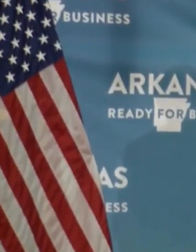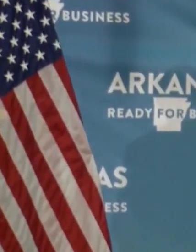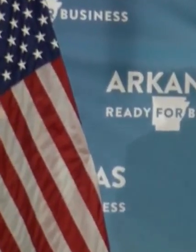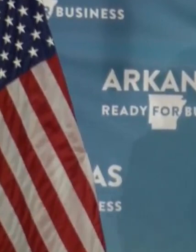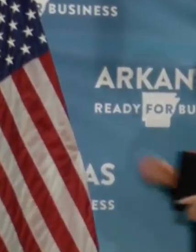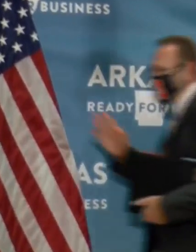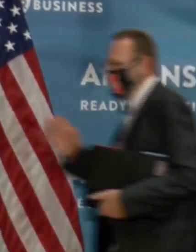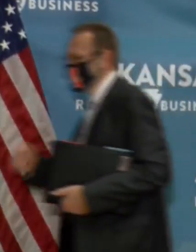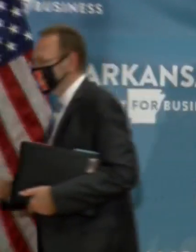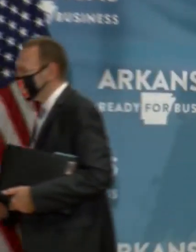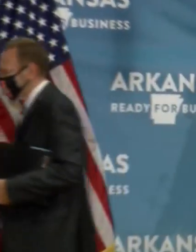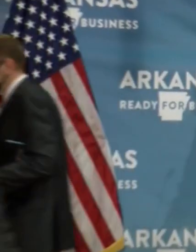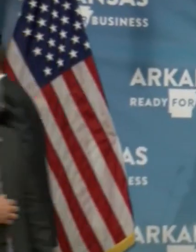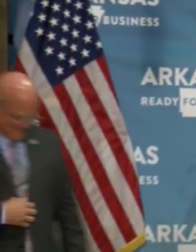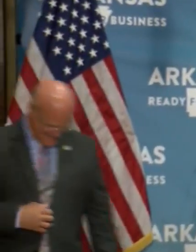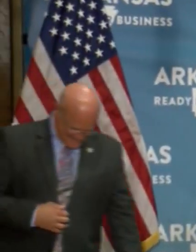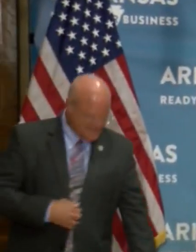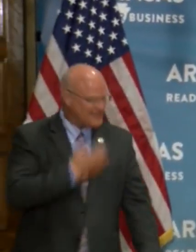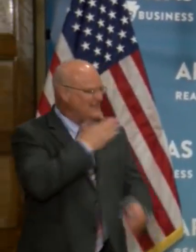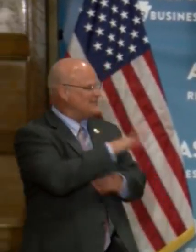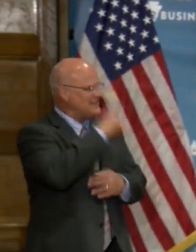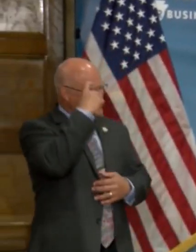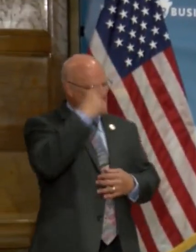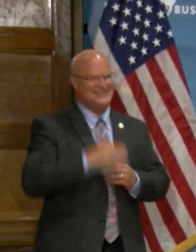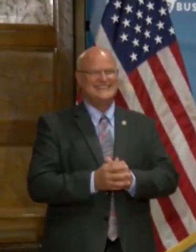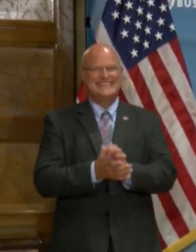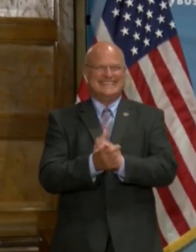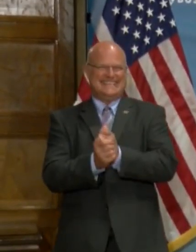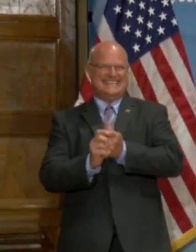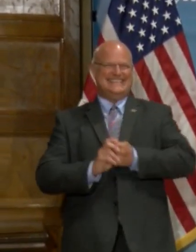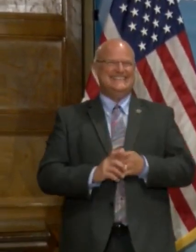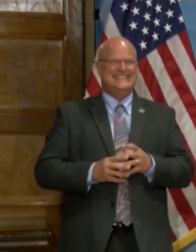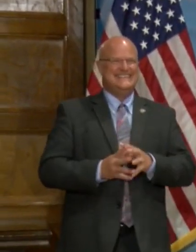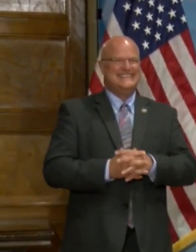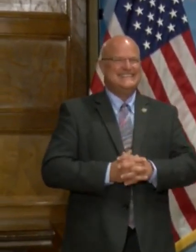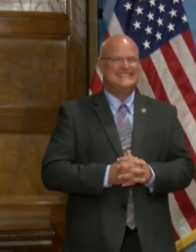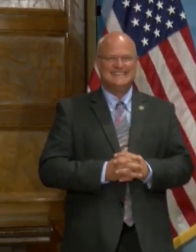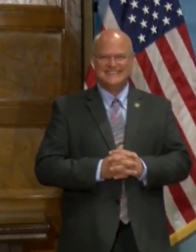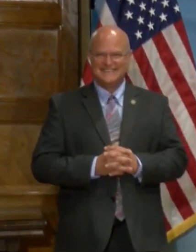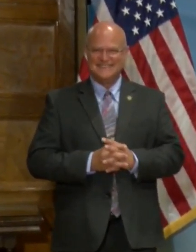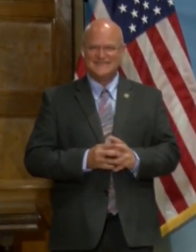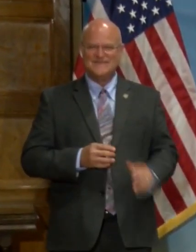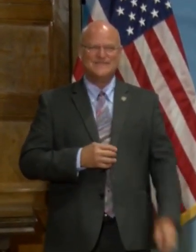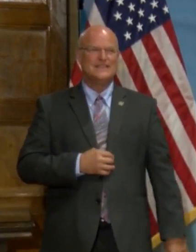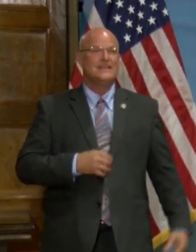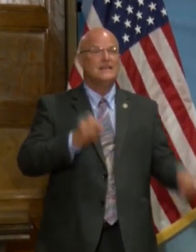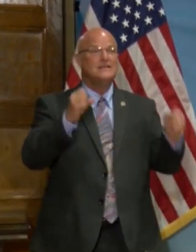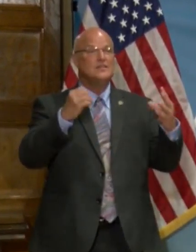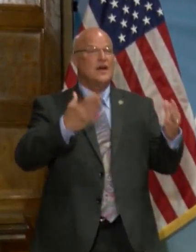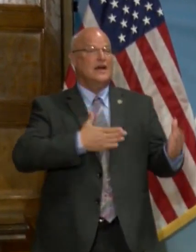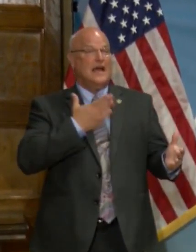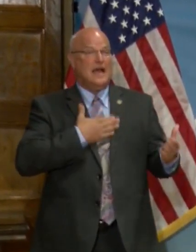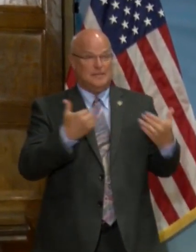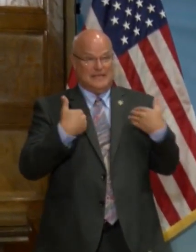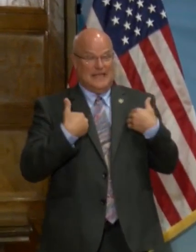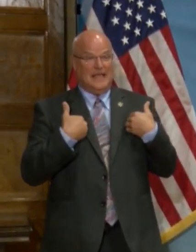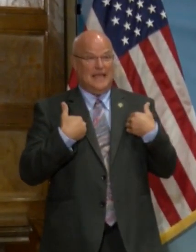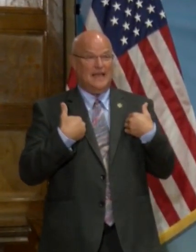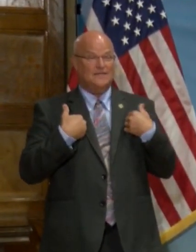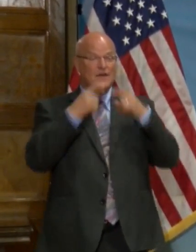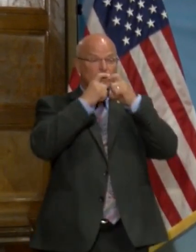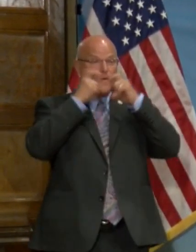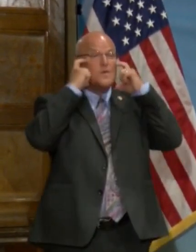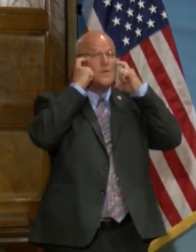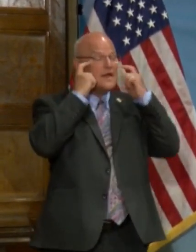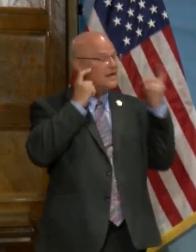I'm smiling. Hello, Eddie. Good afternoon, Governor. Afternoon. So I'm delighted to be